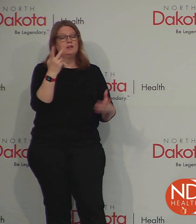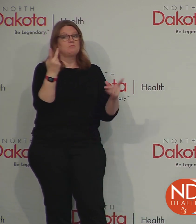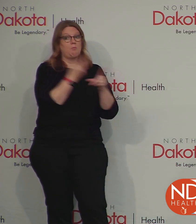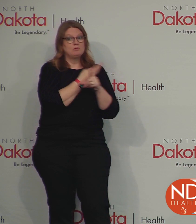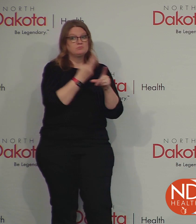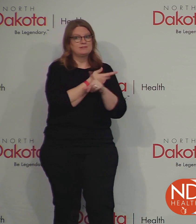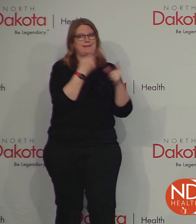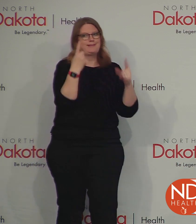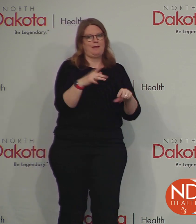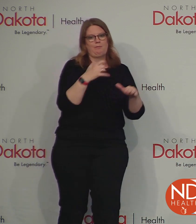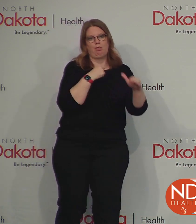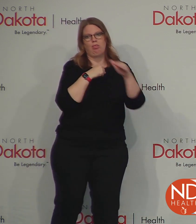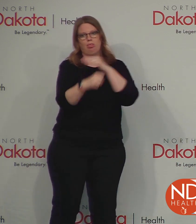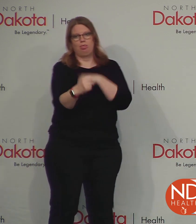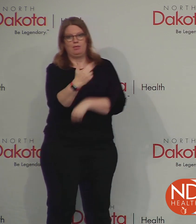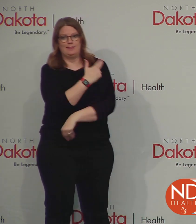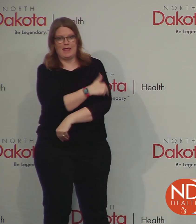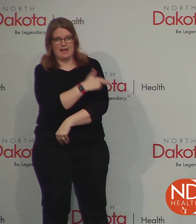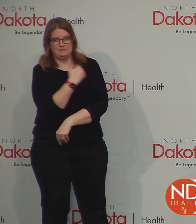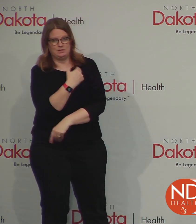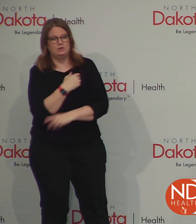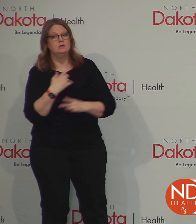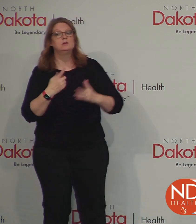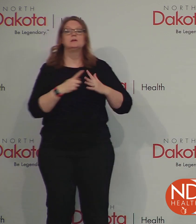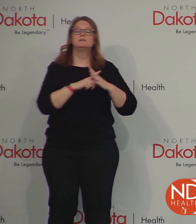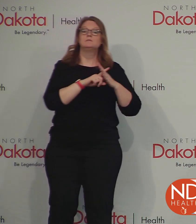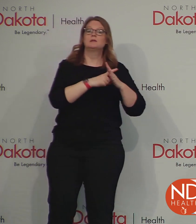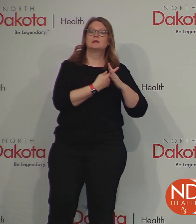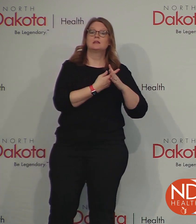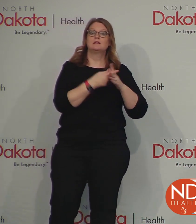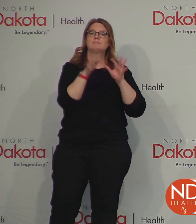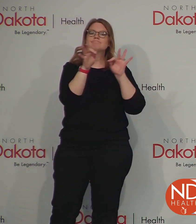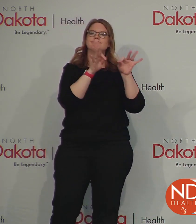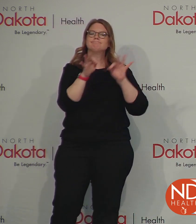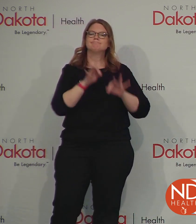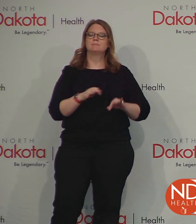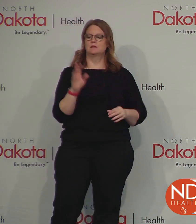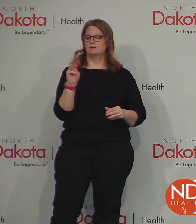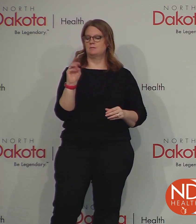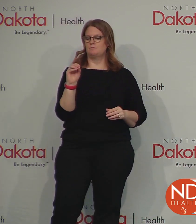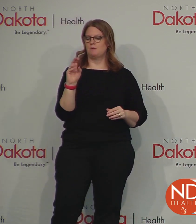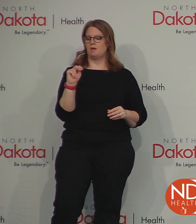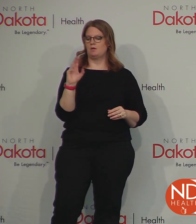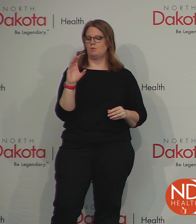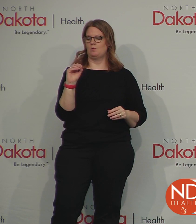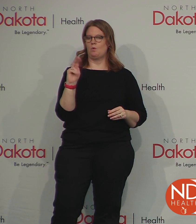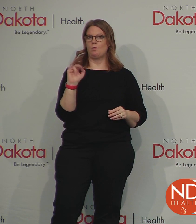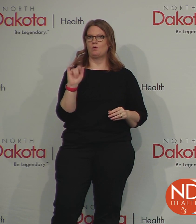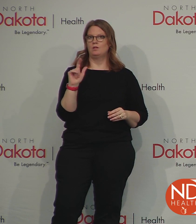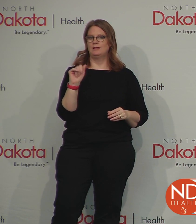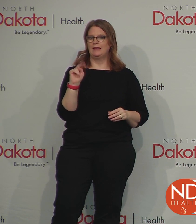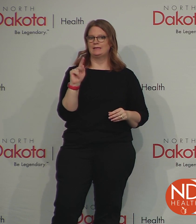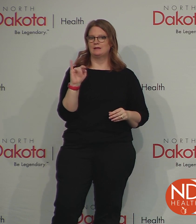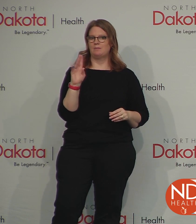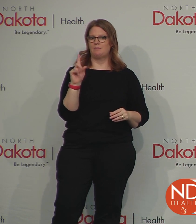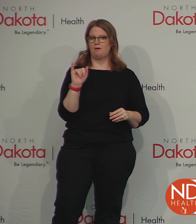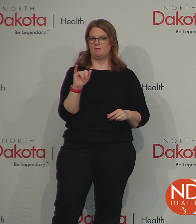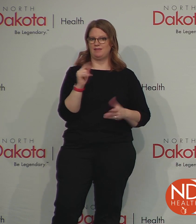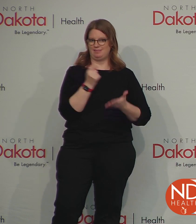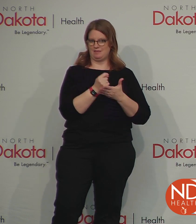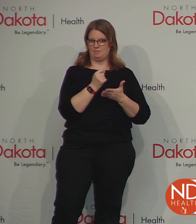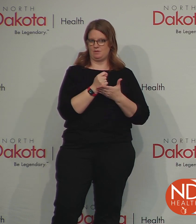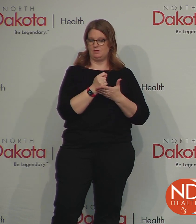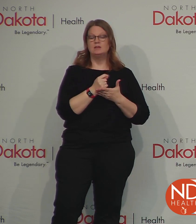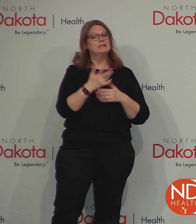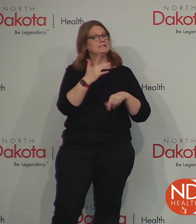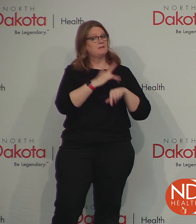hospitalization. To begin with, I would like to tell you a bit about monoclonal antibody therapy that is now available for